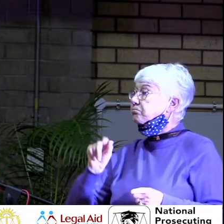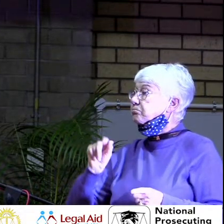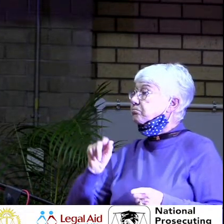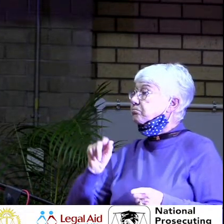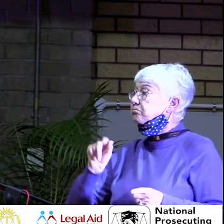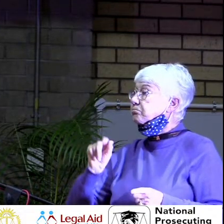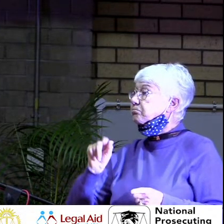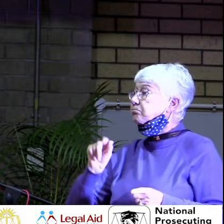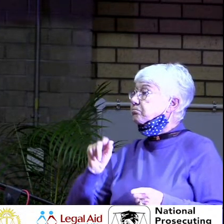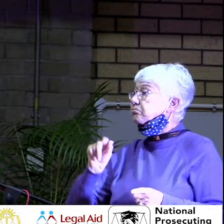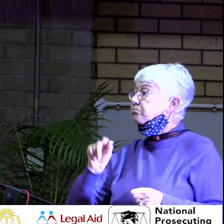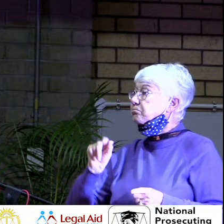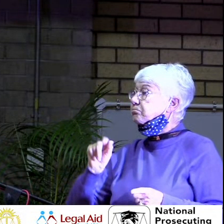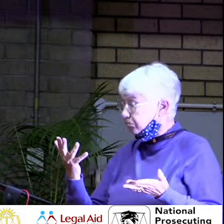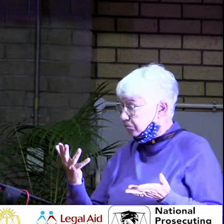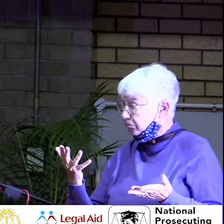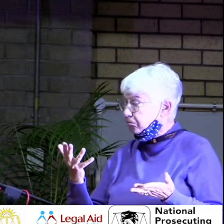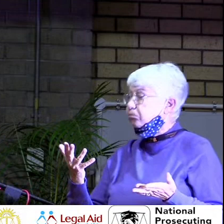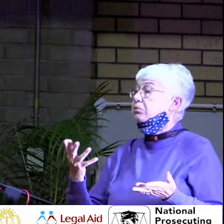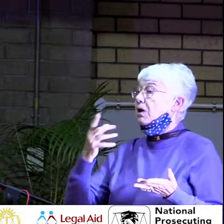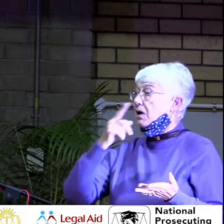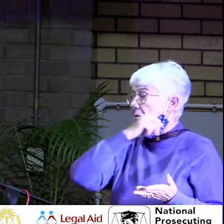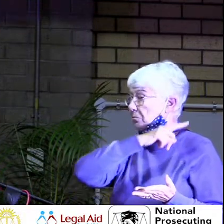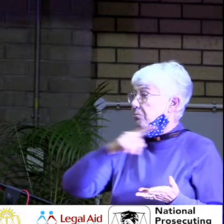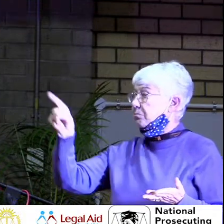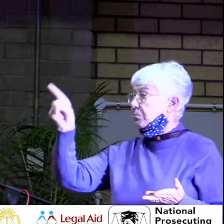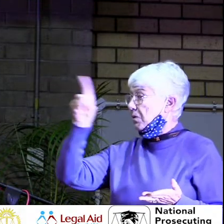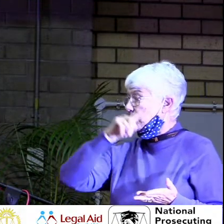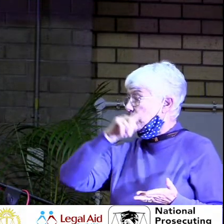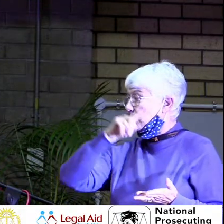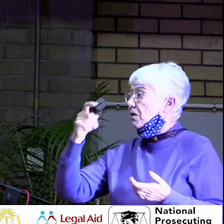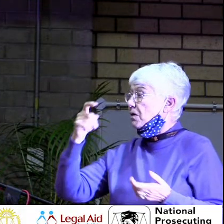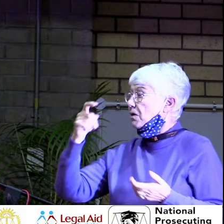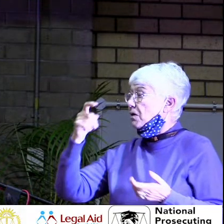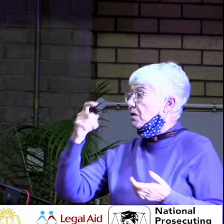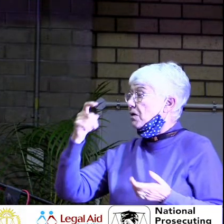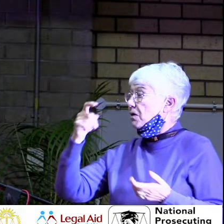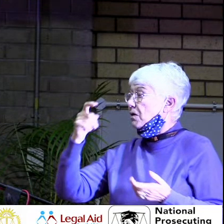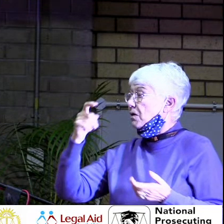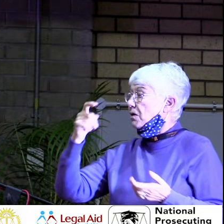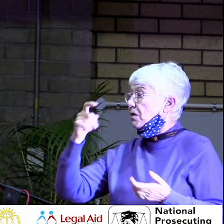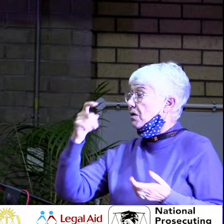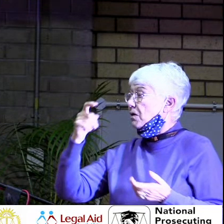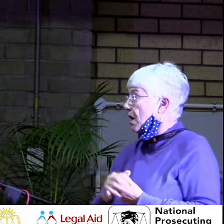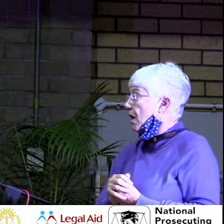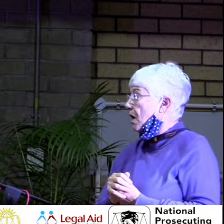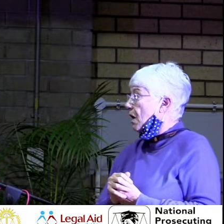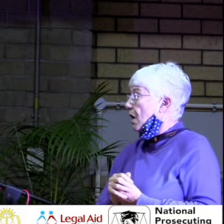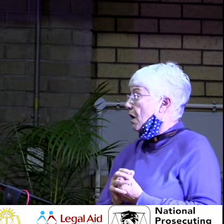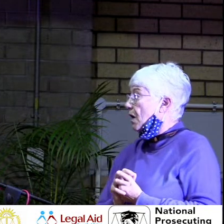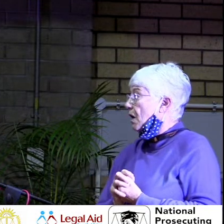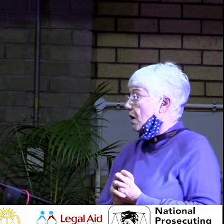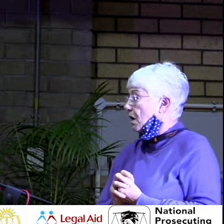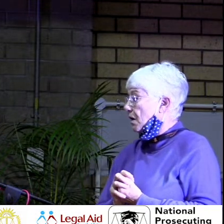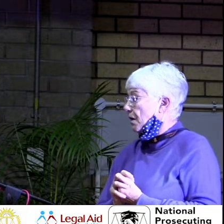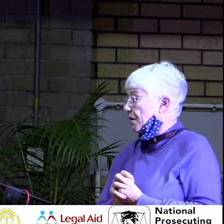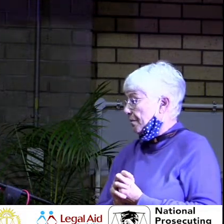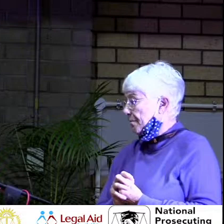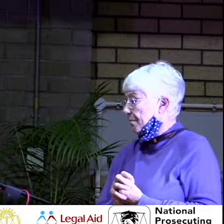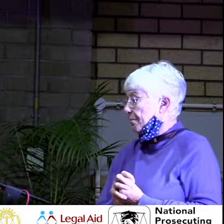with quite a few convictions, where offenders received 20 years and more years